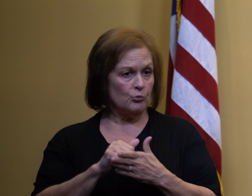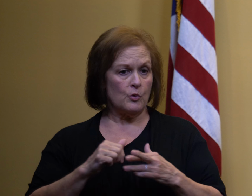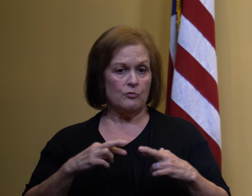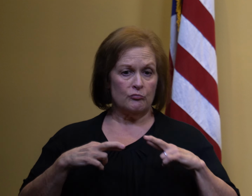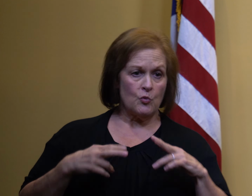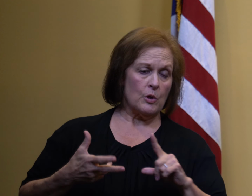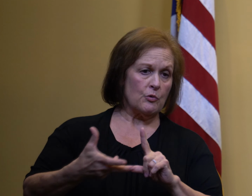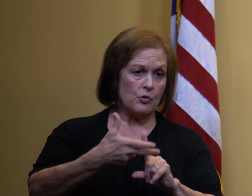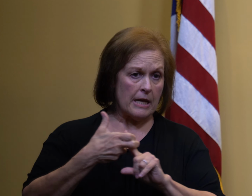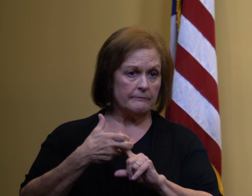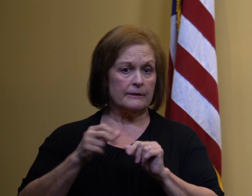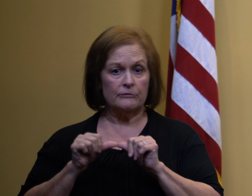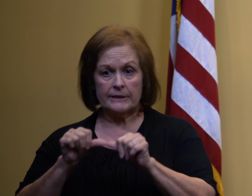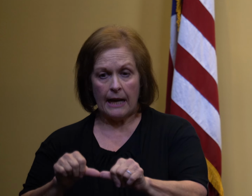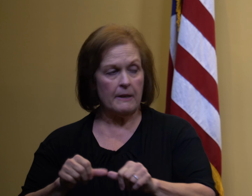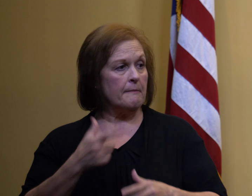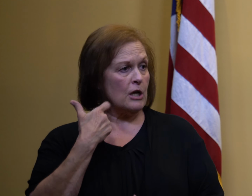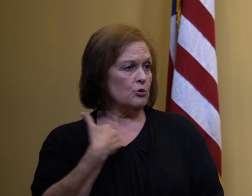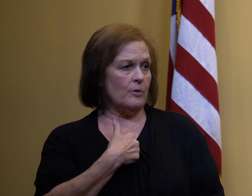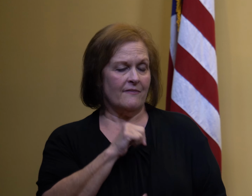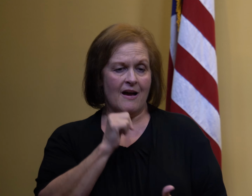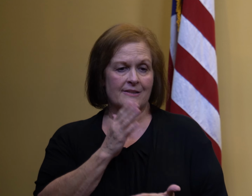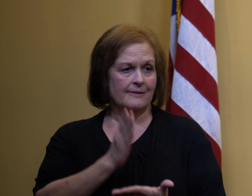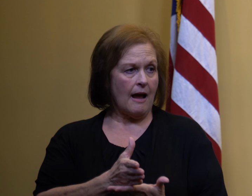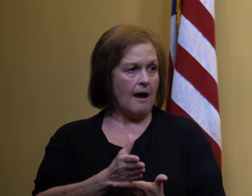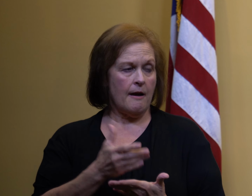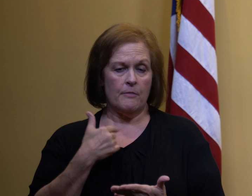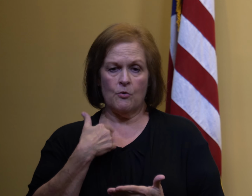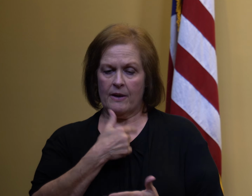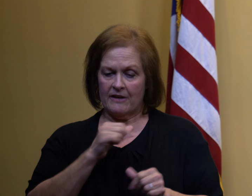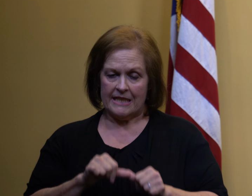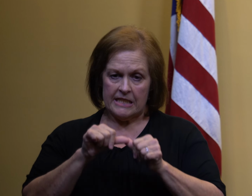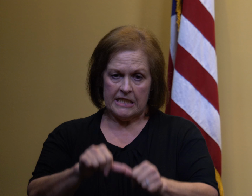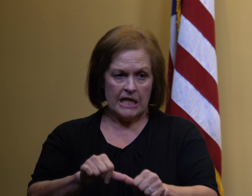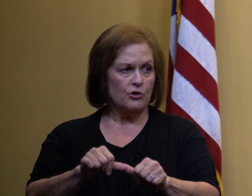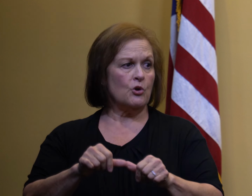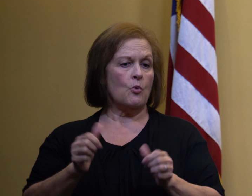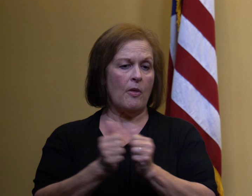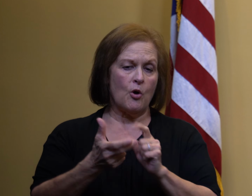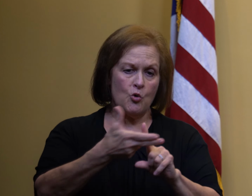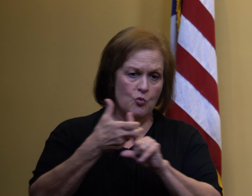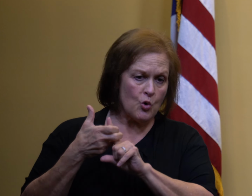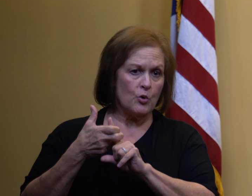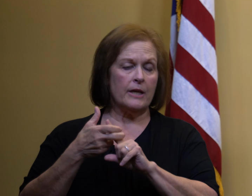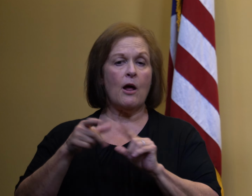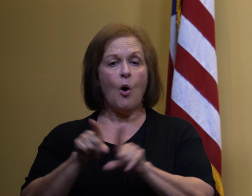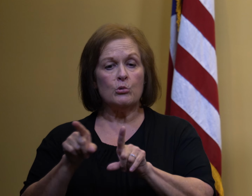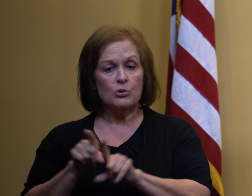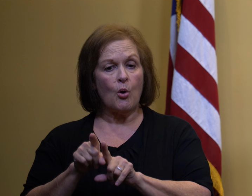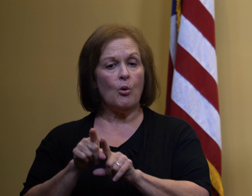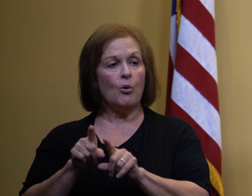to recruitment, because we haven't stopped. We haven't taken our eye off the ball with recruiting as well as retaining